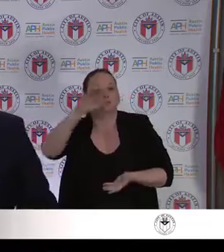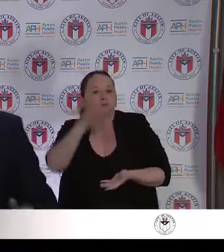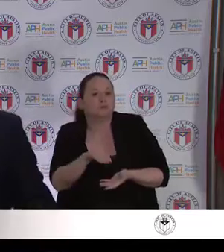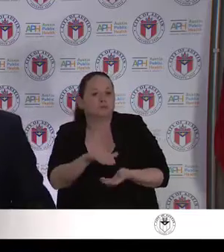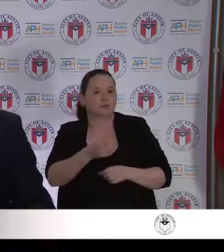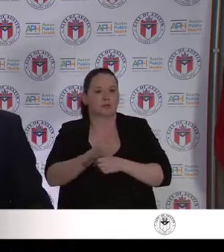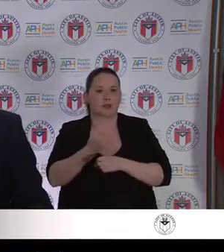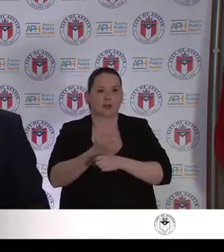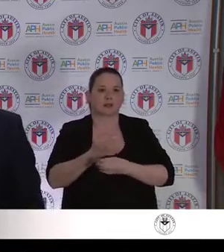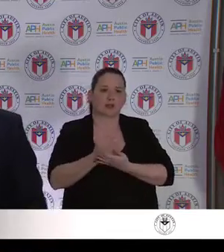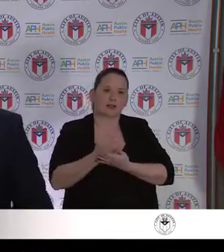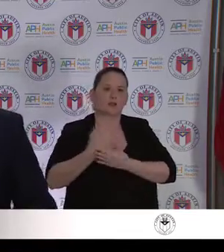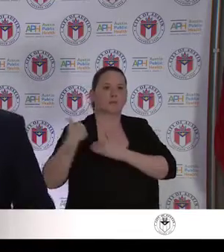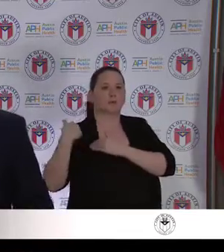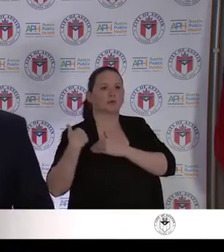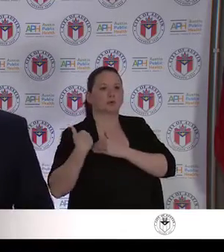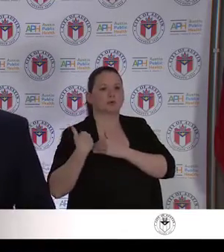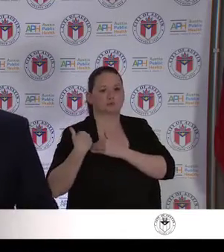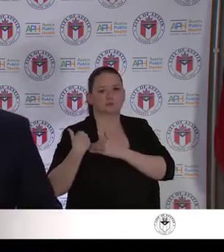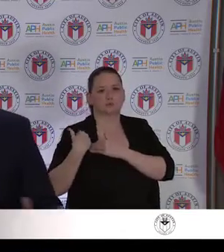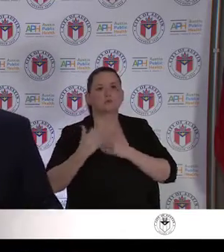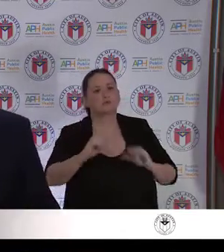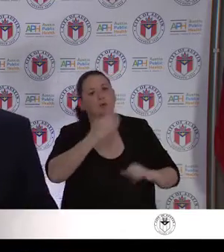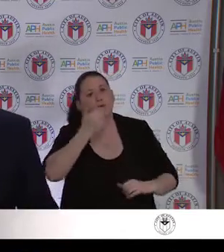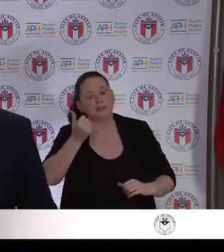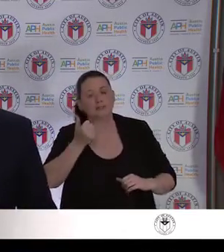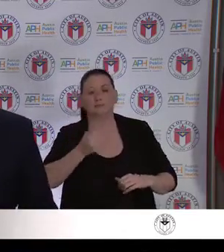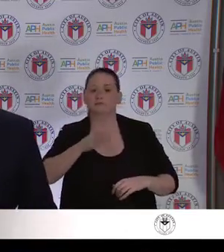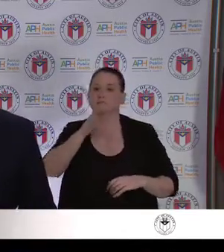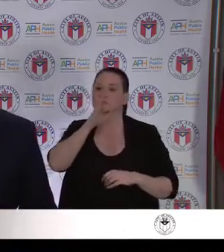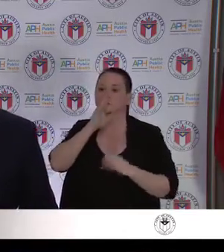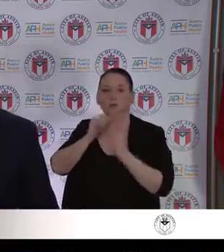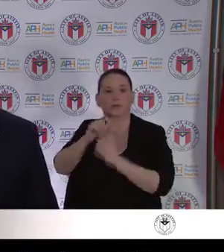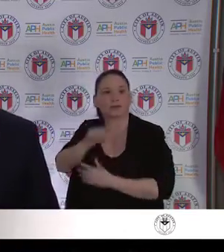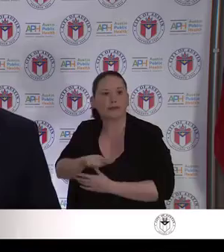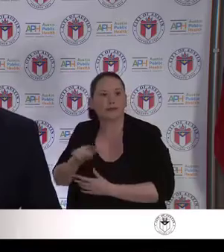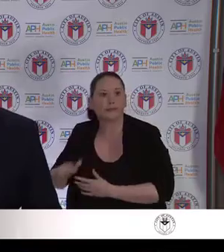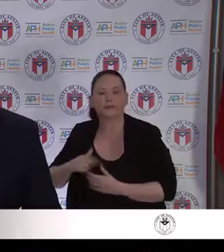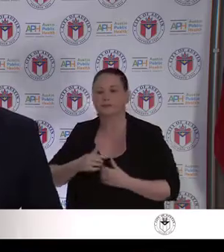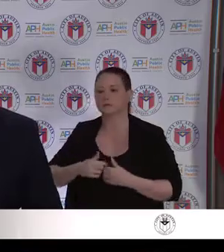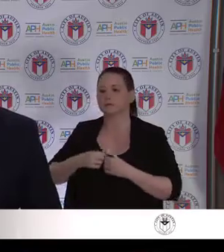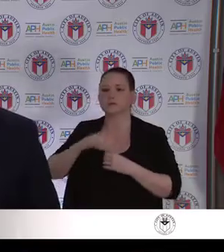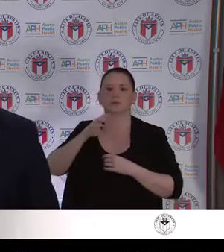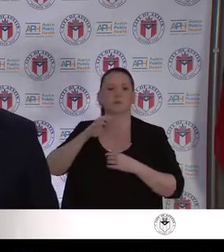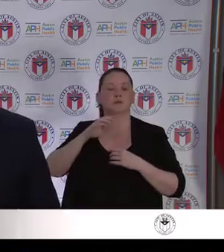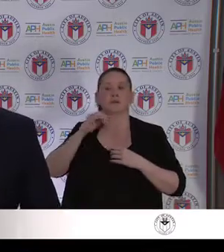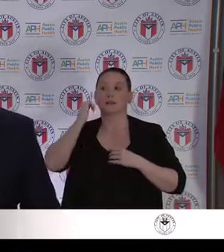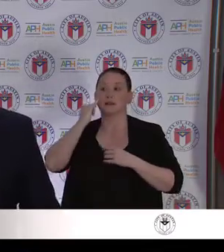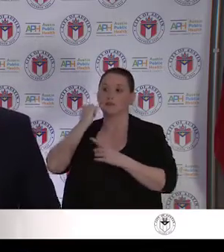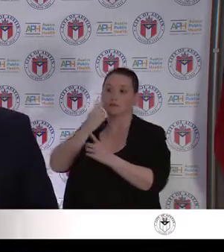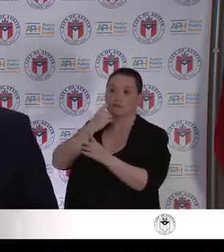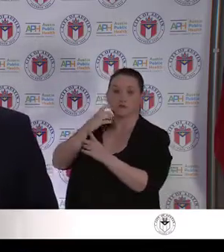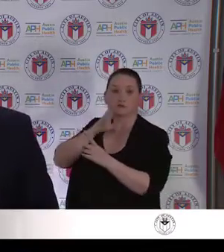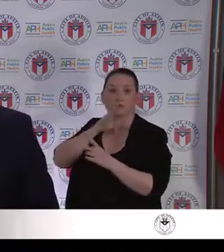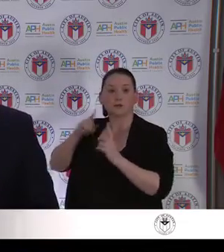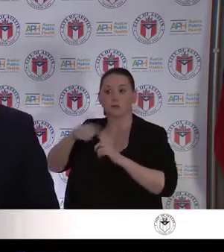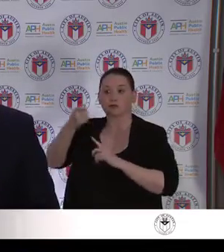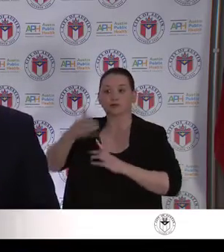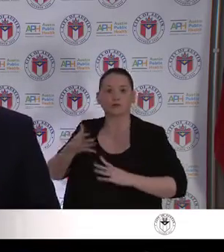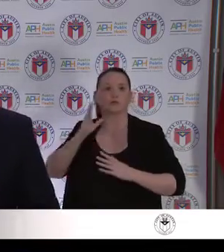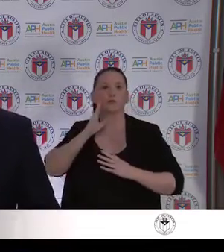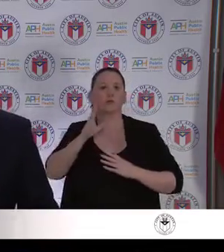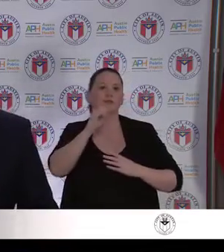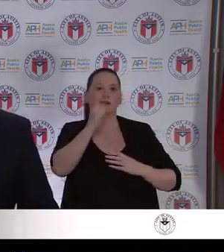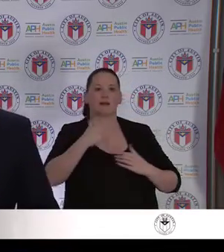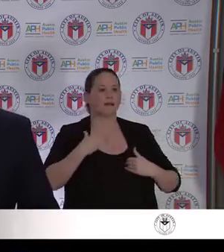economic burden as best we can by speaking with landlords, by taking the position that the judge talked about. We're not going to have